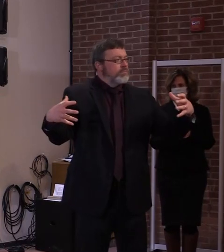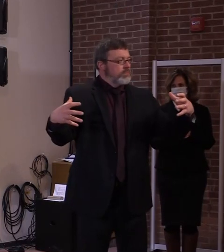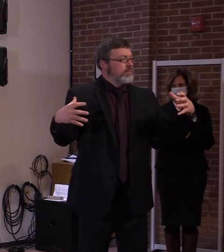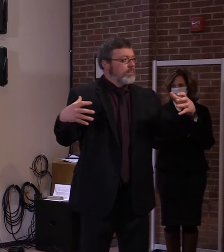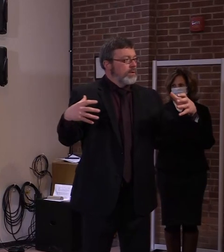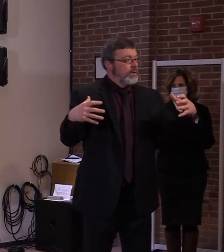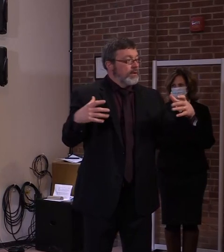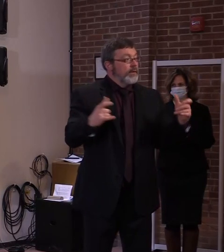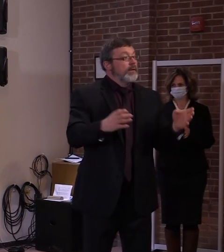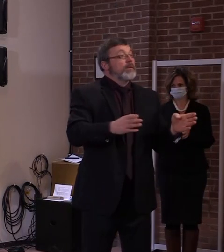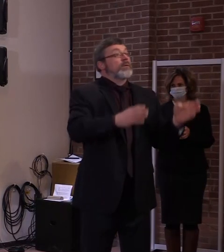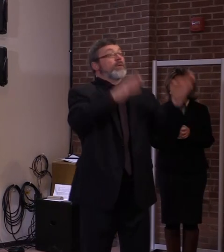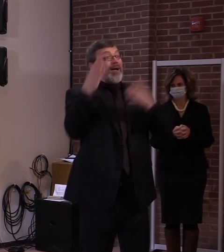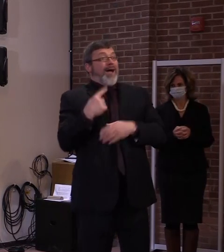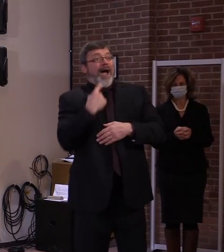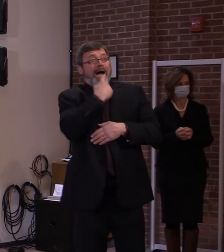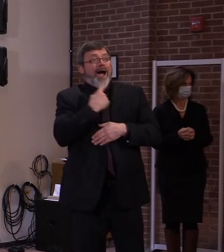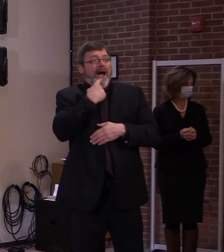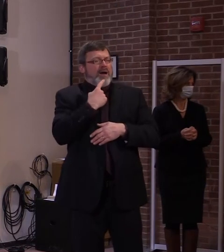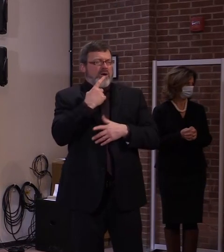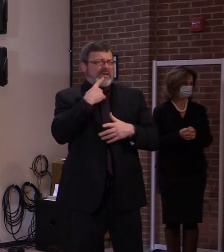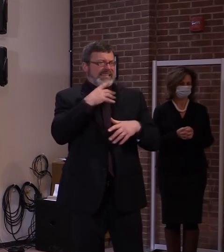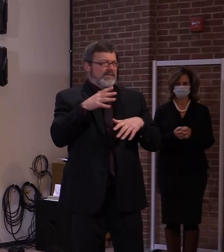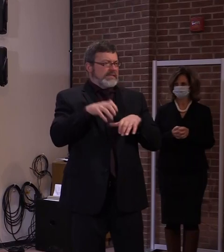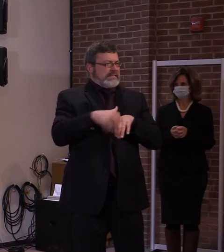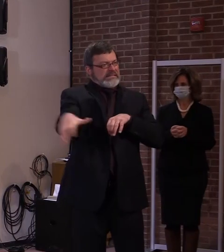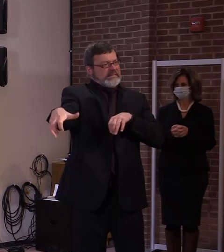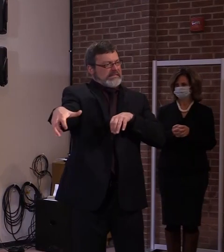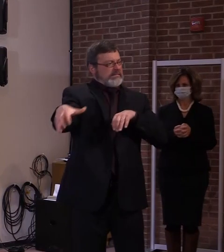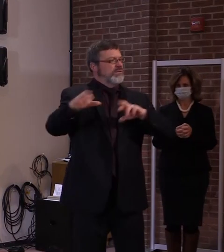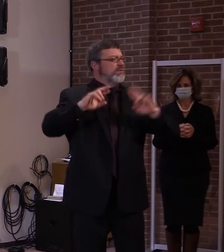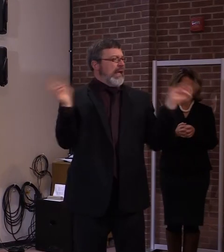you know, you may want to just walk in.